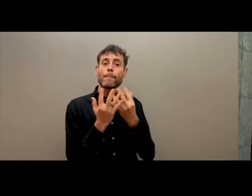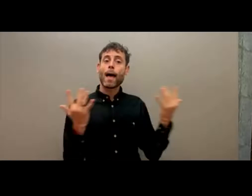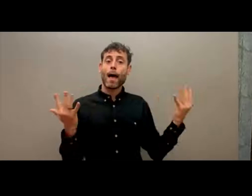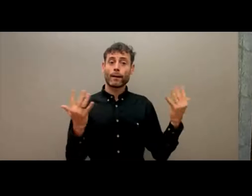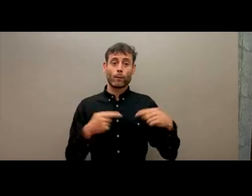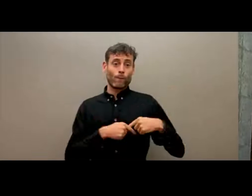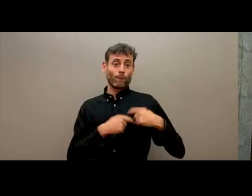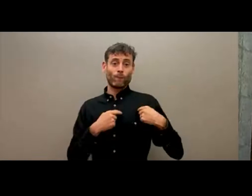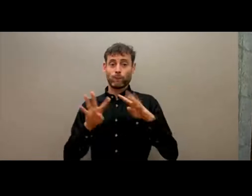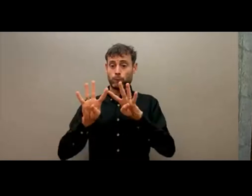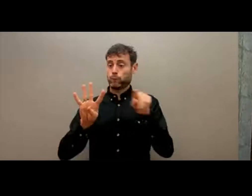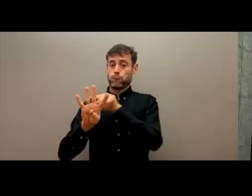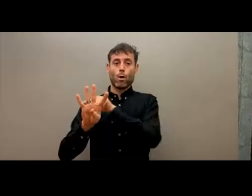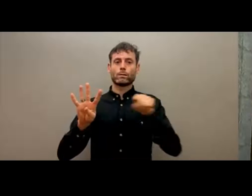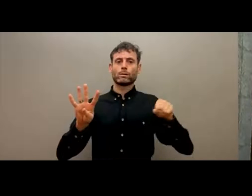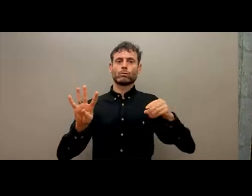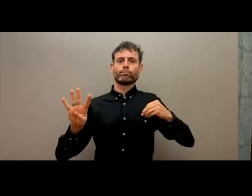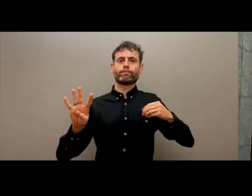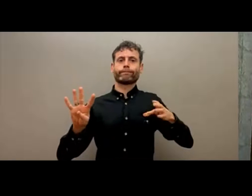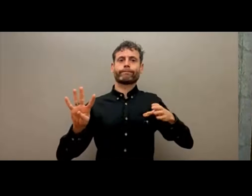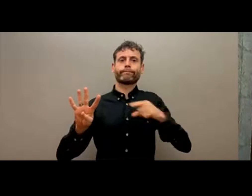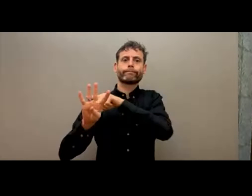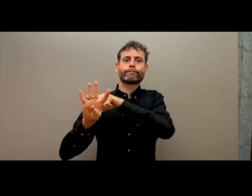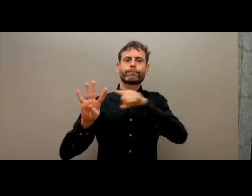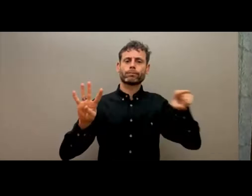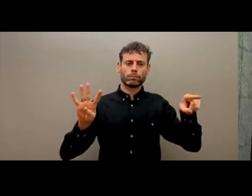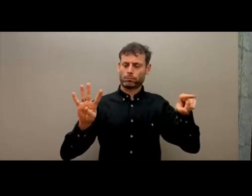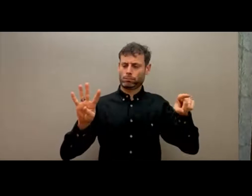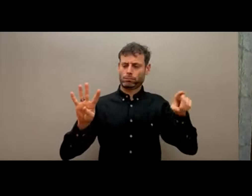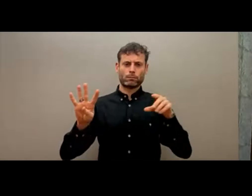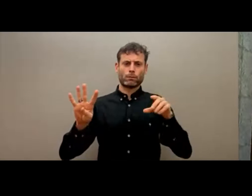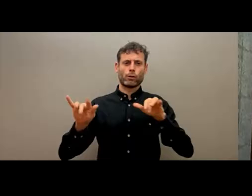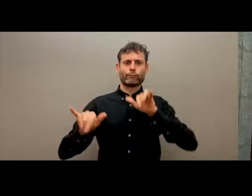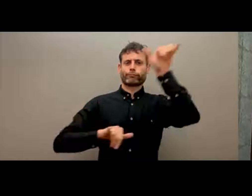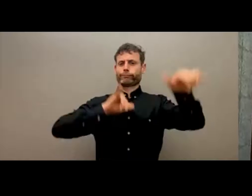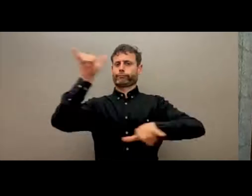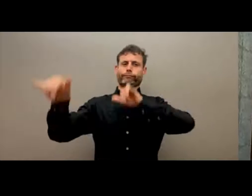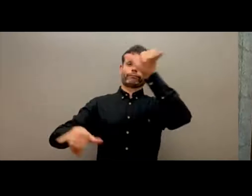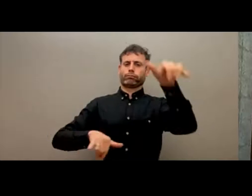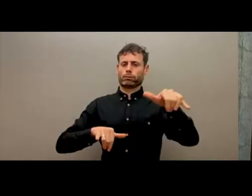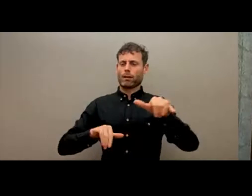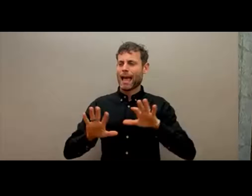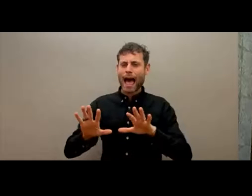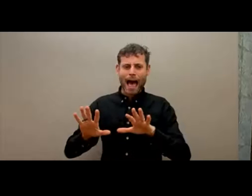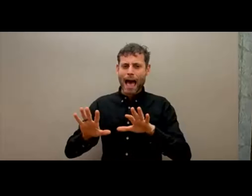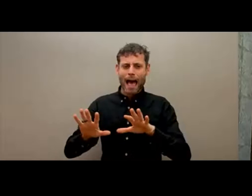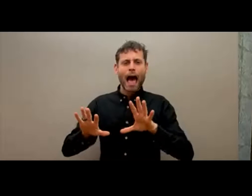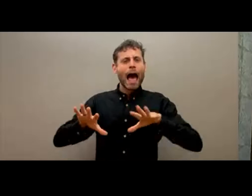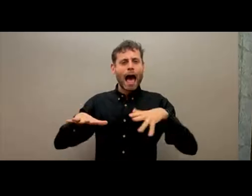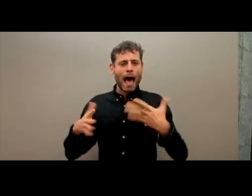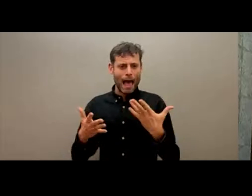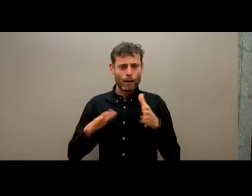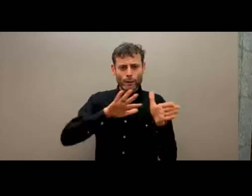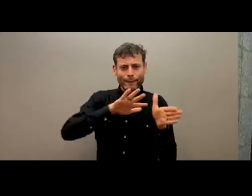whereby agencies have raised funding and basically created bursaries to target